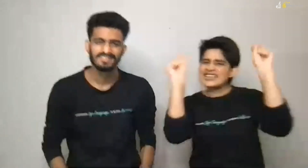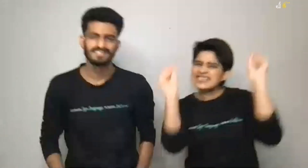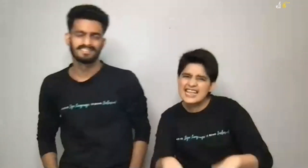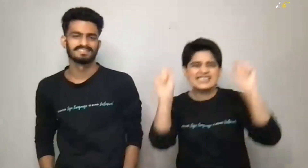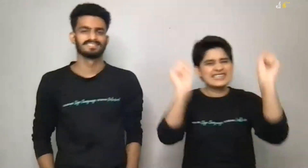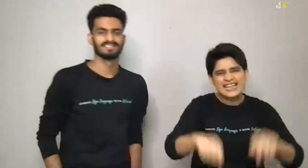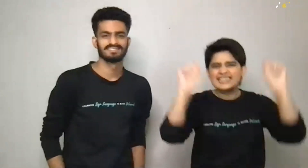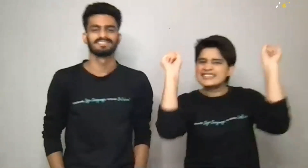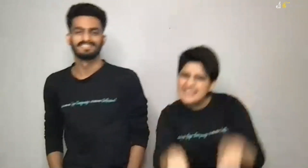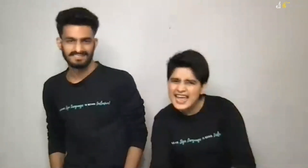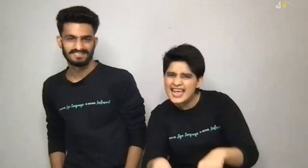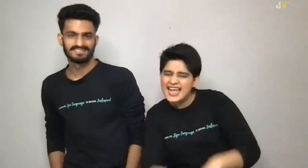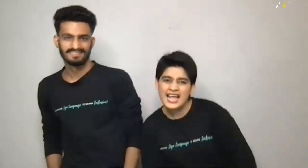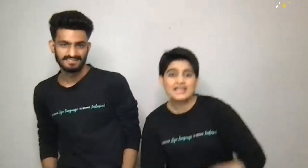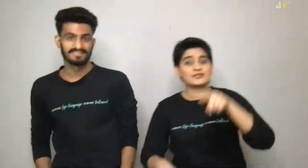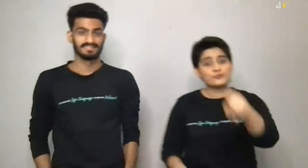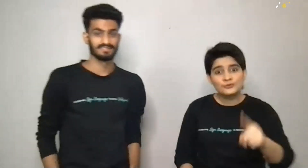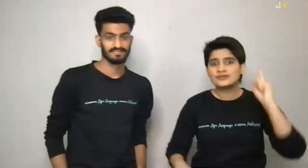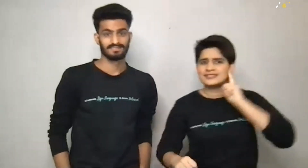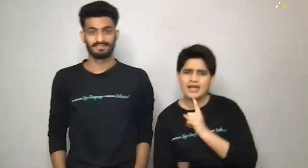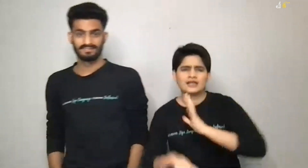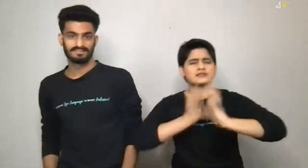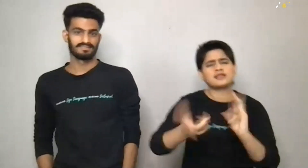identity. Yes, yes, yes.